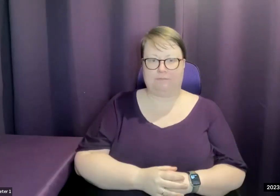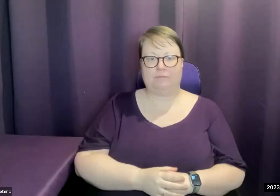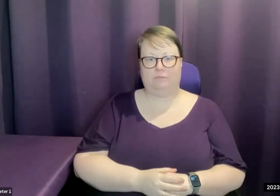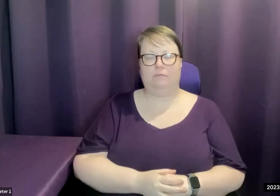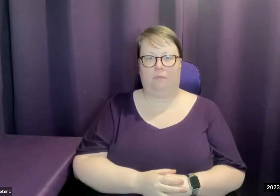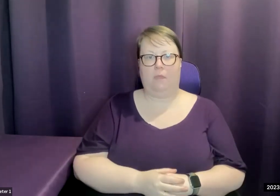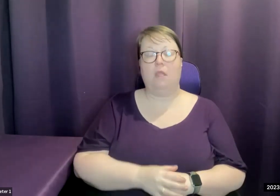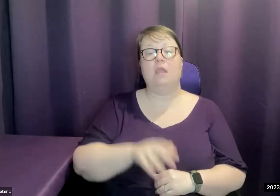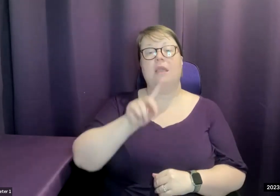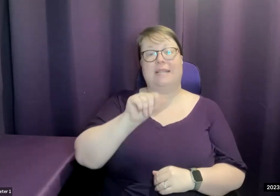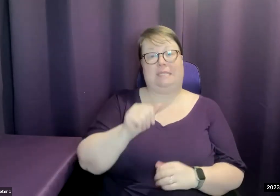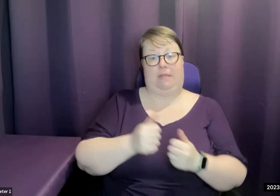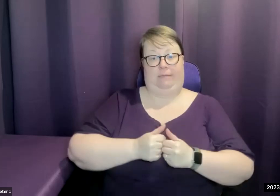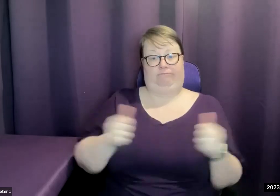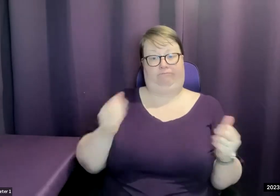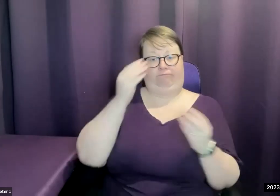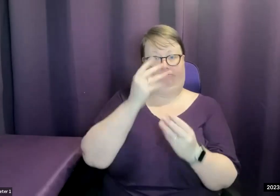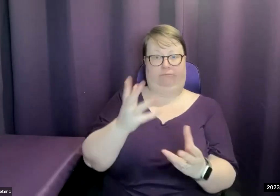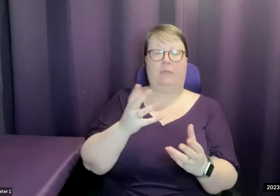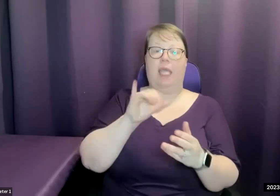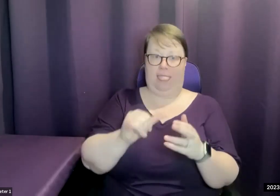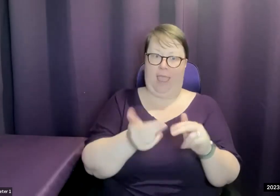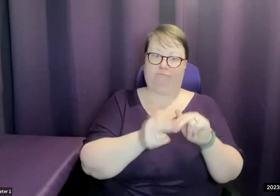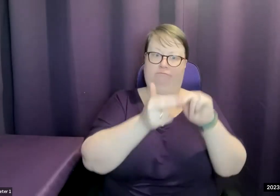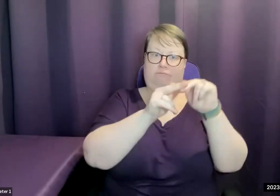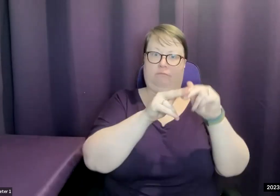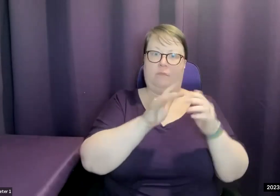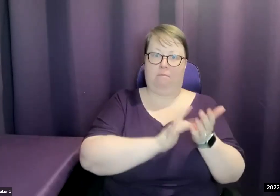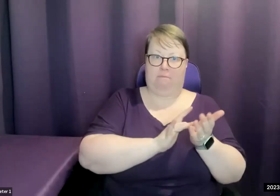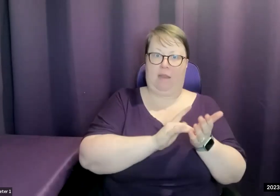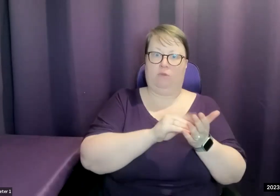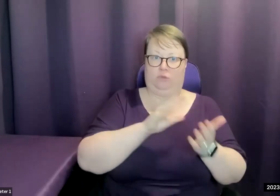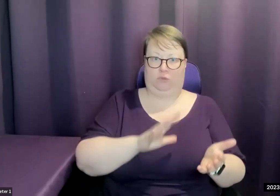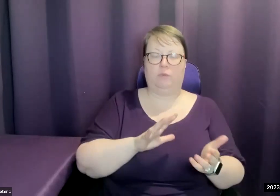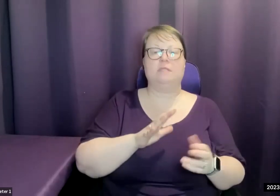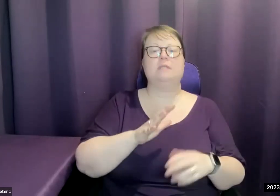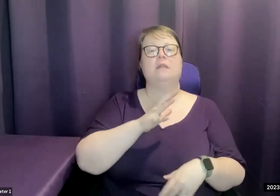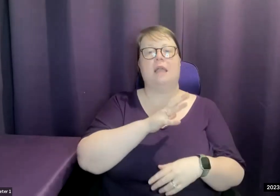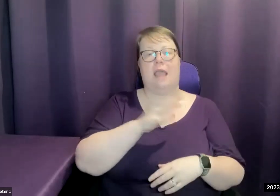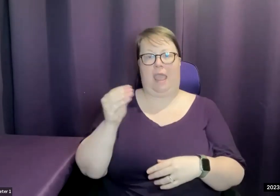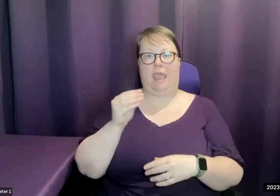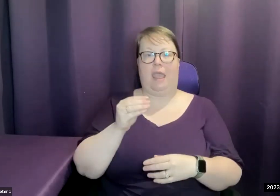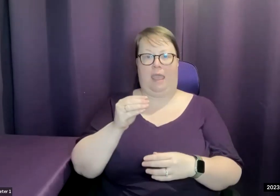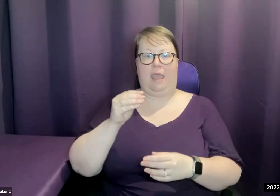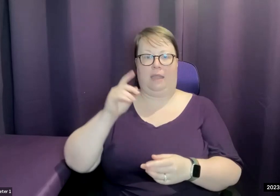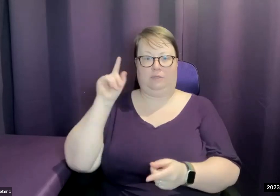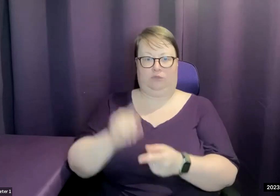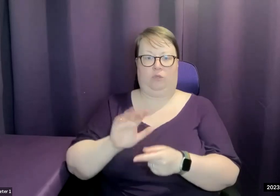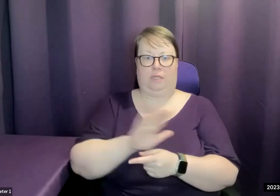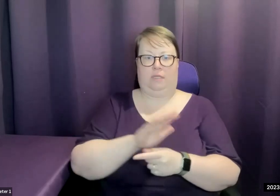disclosure continues to increase among medical students and decreases in the reporting of learning disabilities and requests for testing accommodations during the